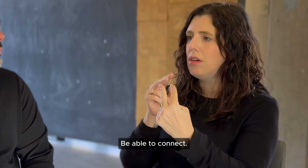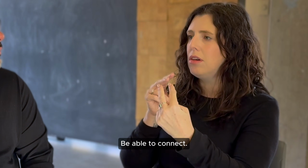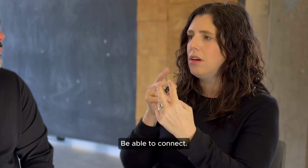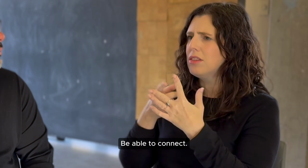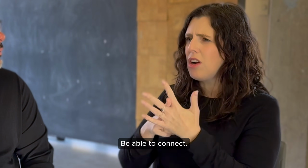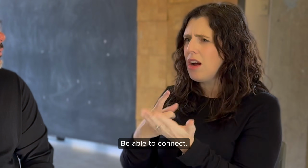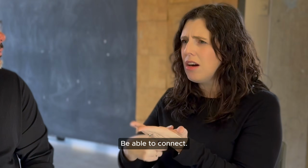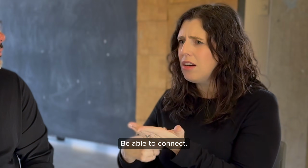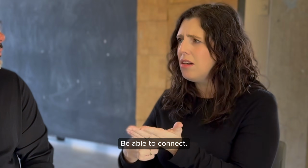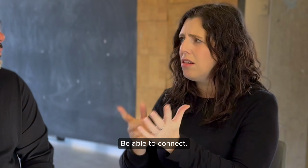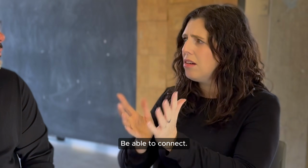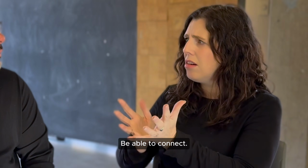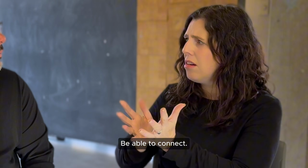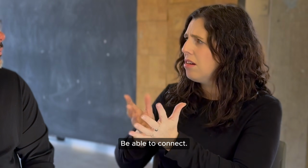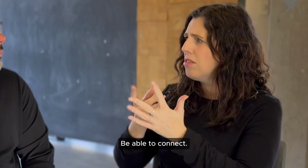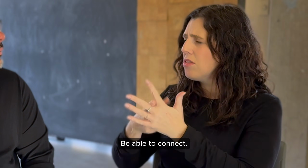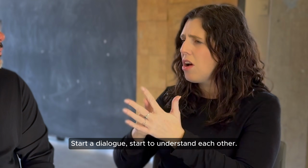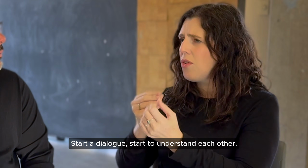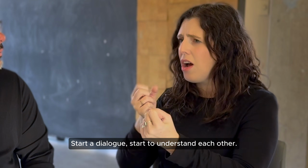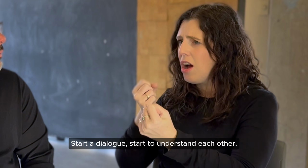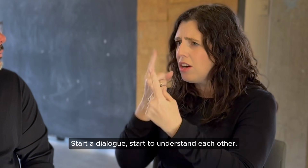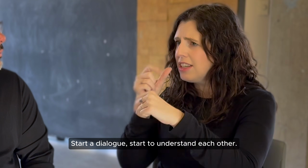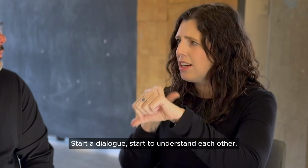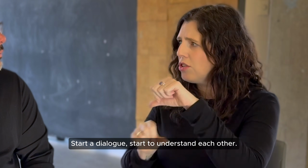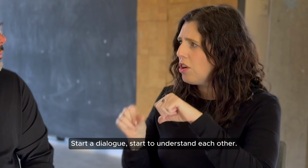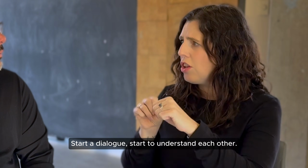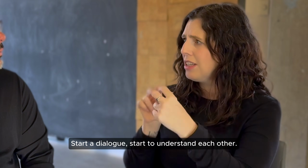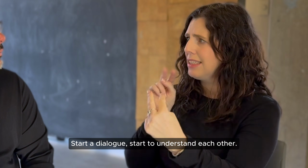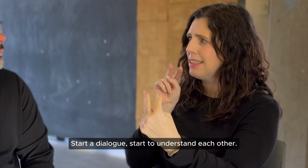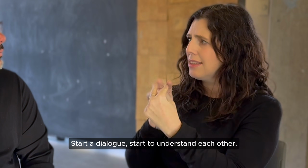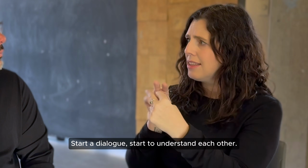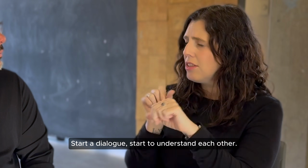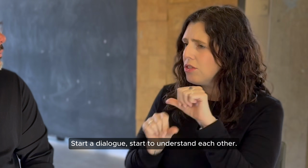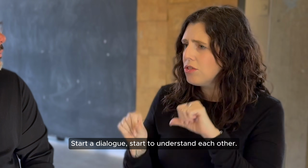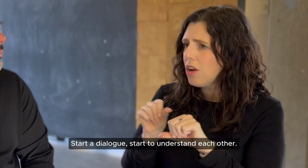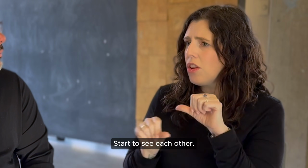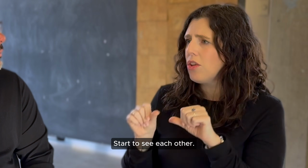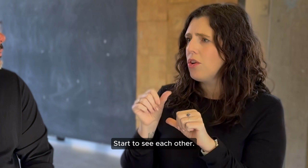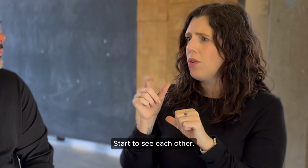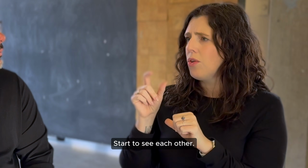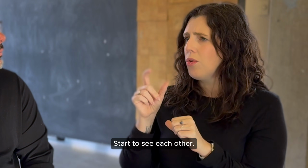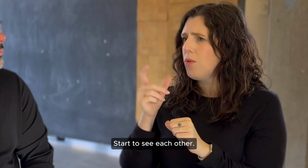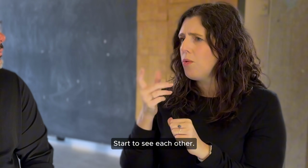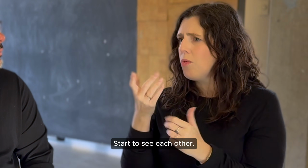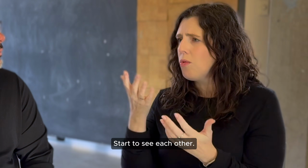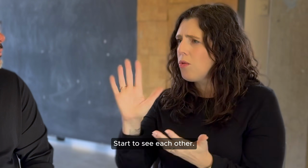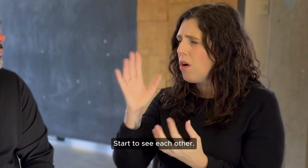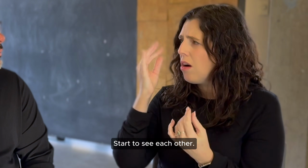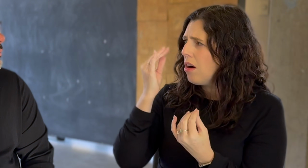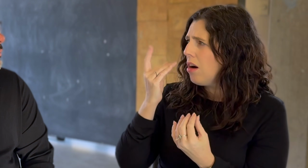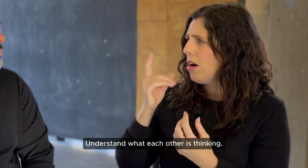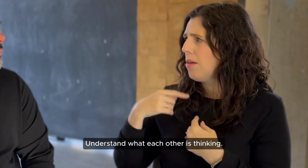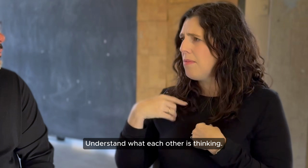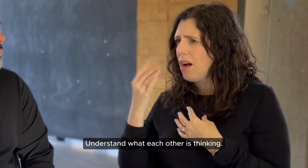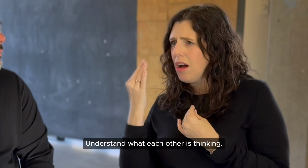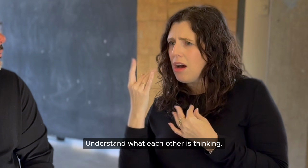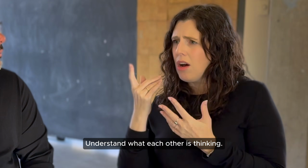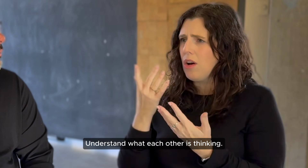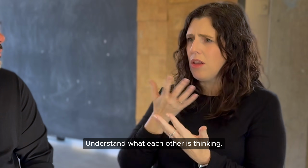able to connect, start a dialogue, start to understand each other, start to see each other, understand what each other